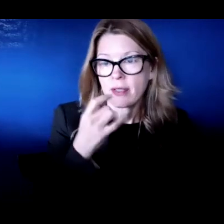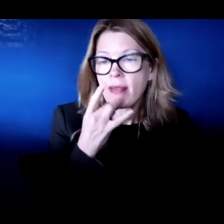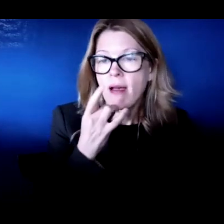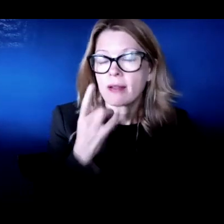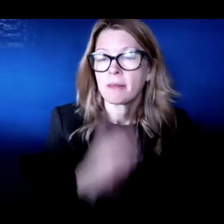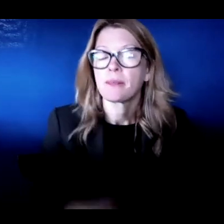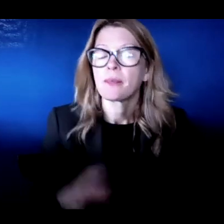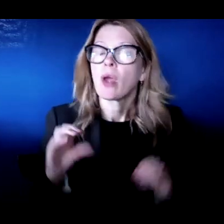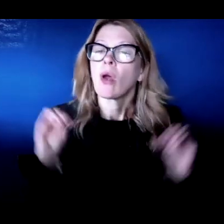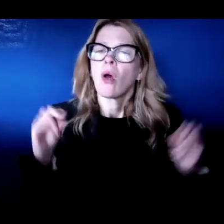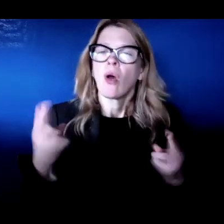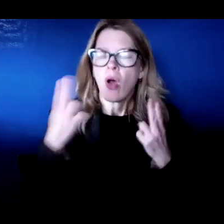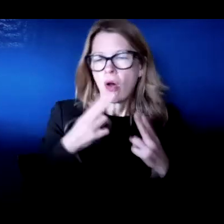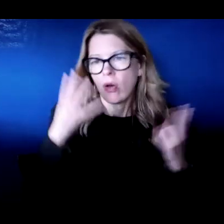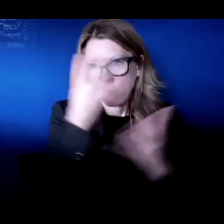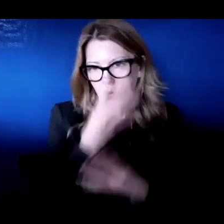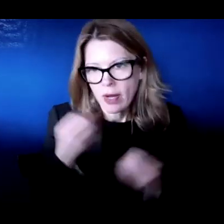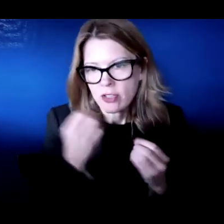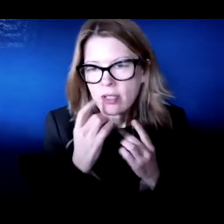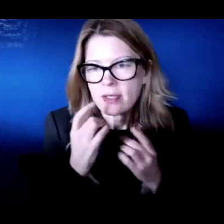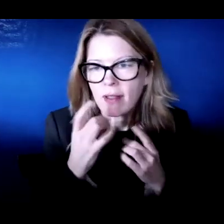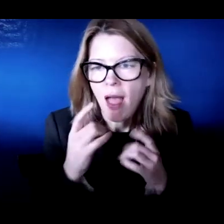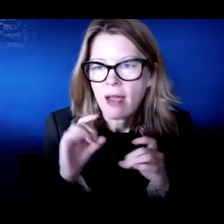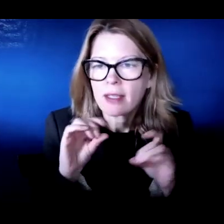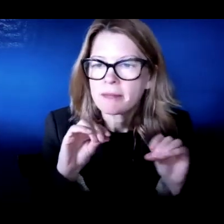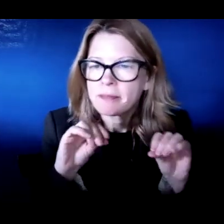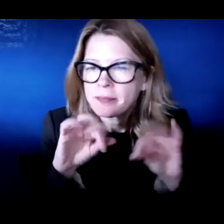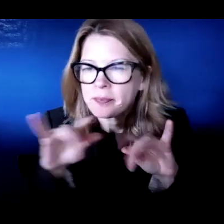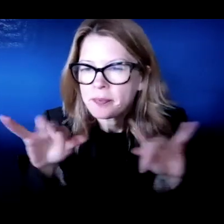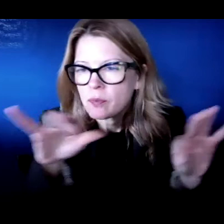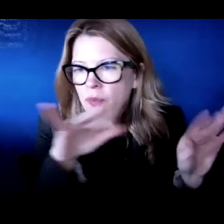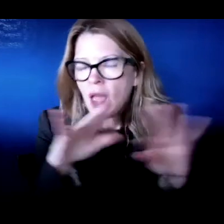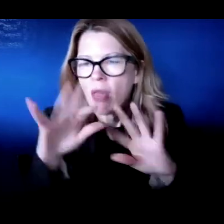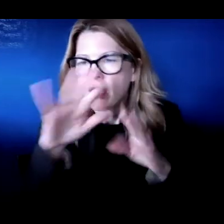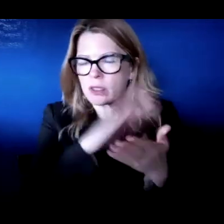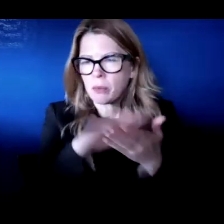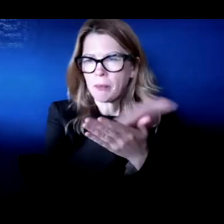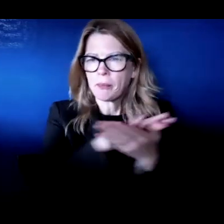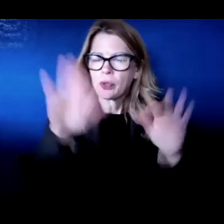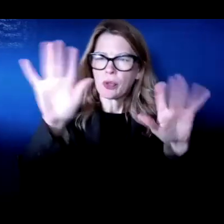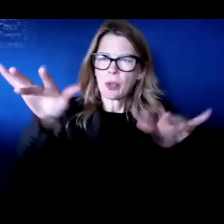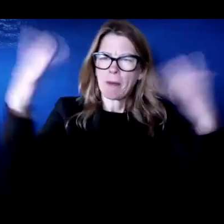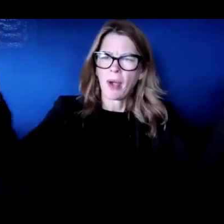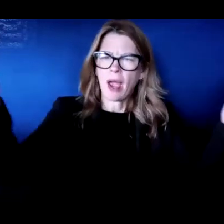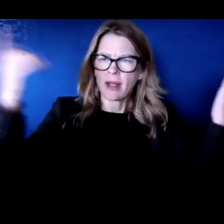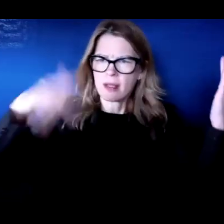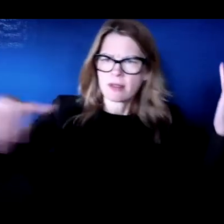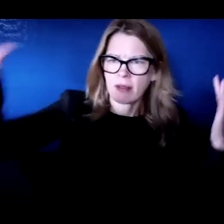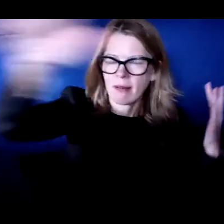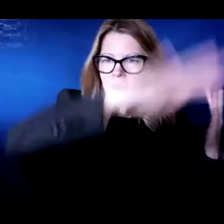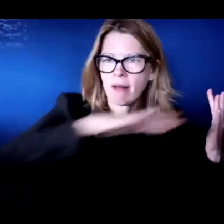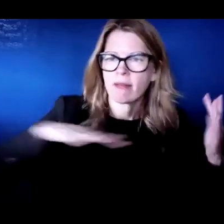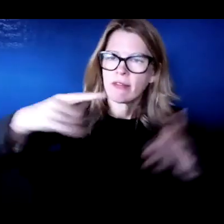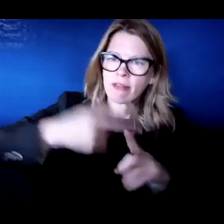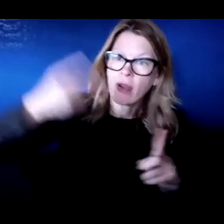O gracious light, pure brightness of the ever-living